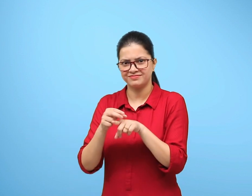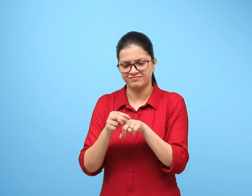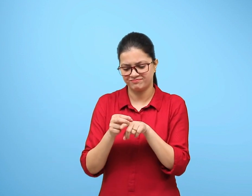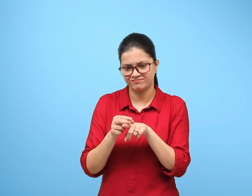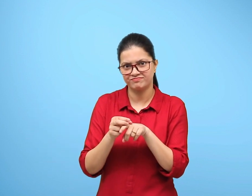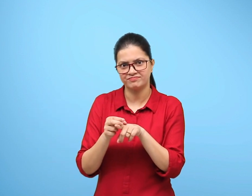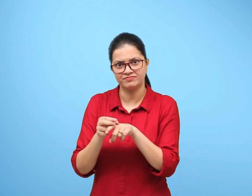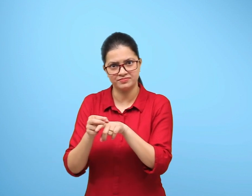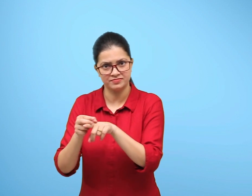snail,